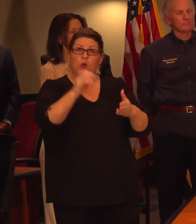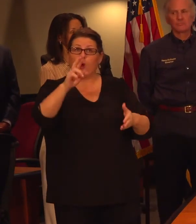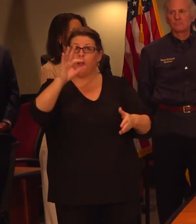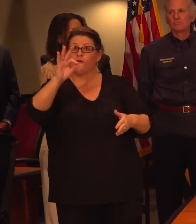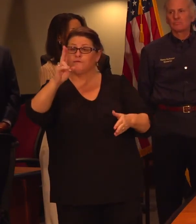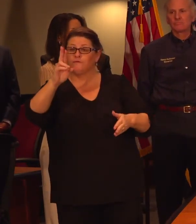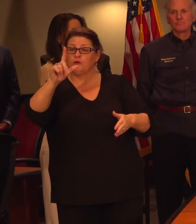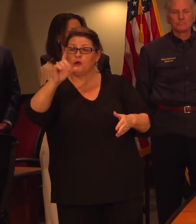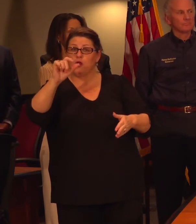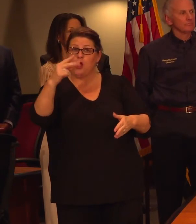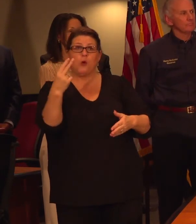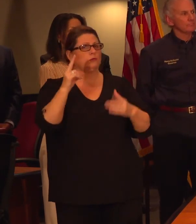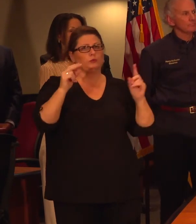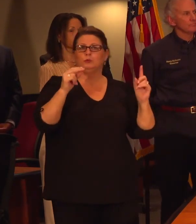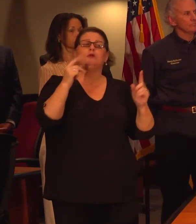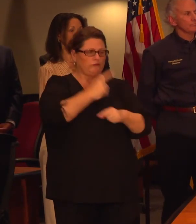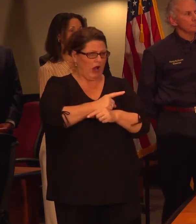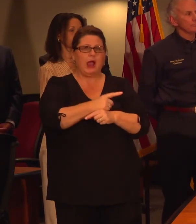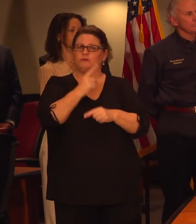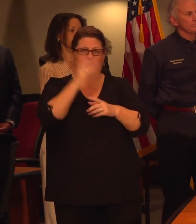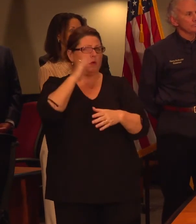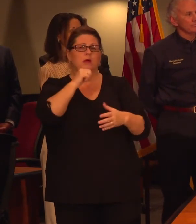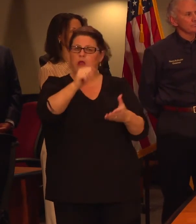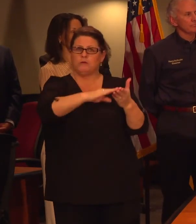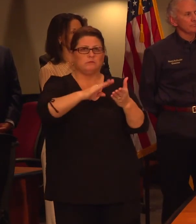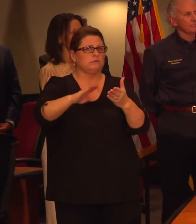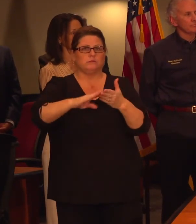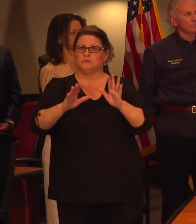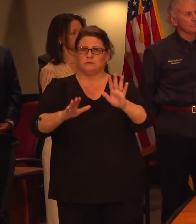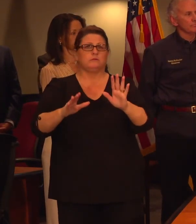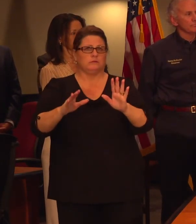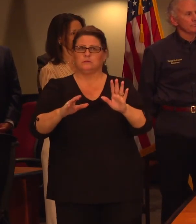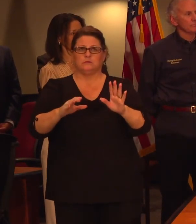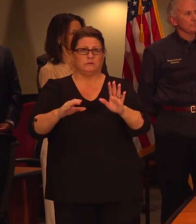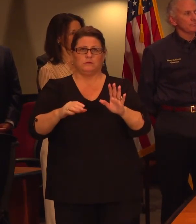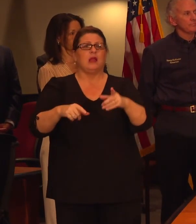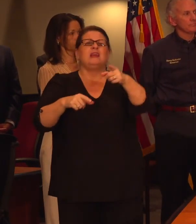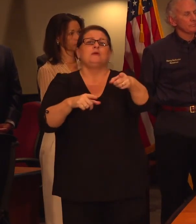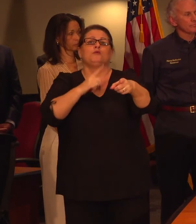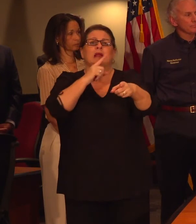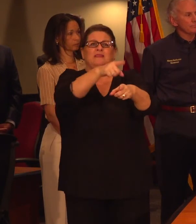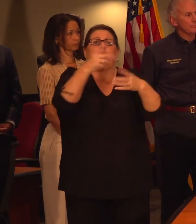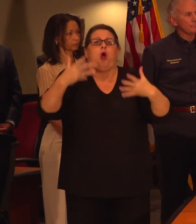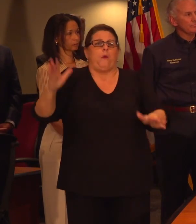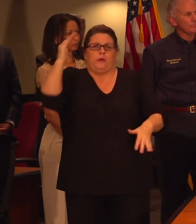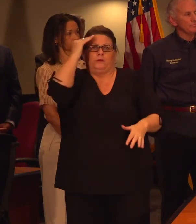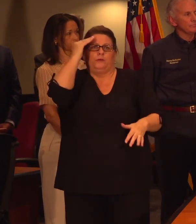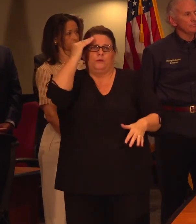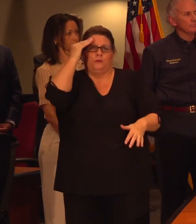correct. But those staff members have already been affected by this, right? And they've been affected by this because of the great